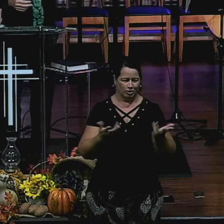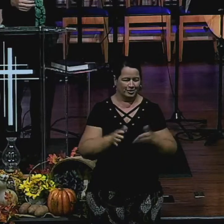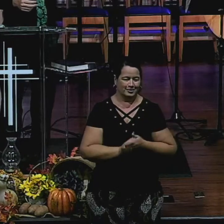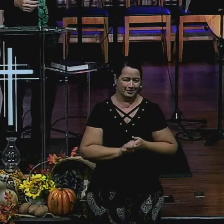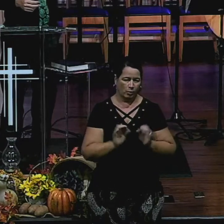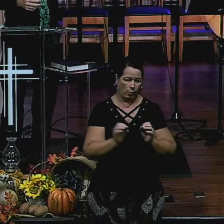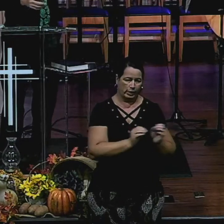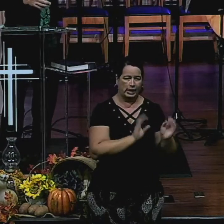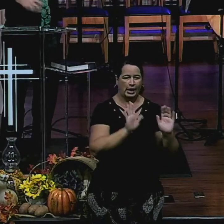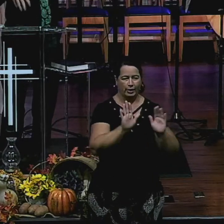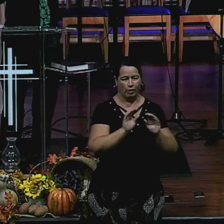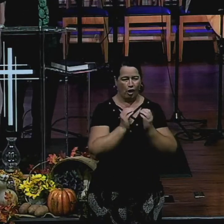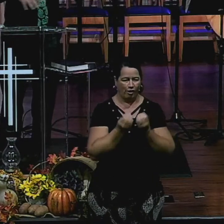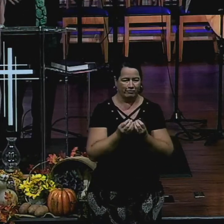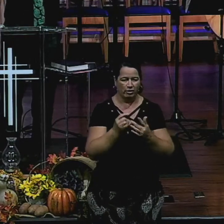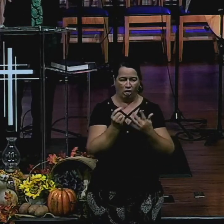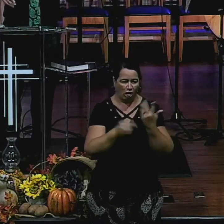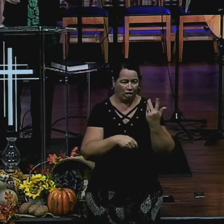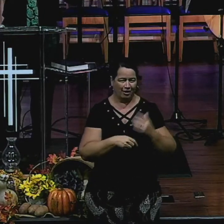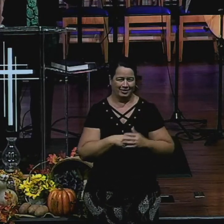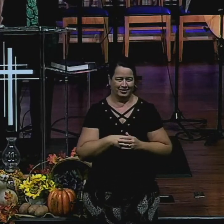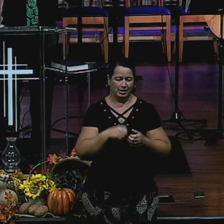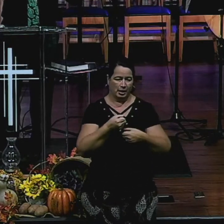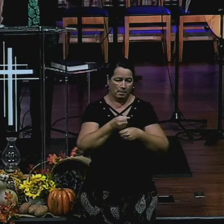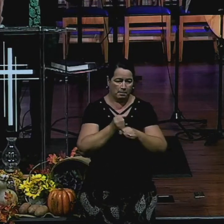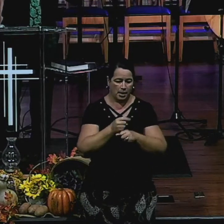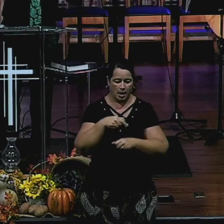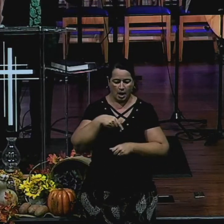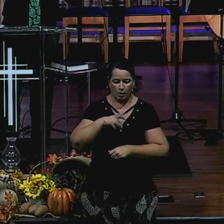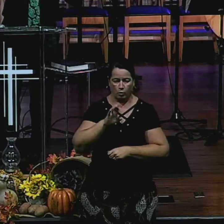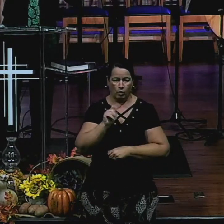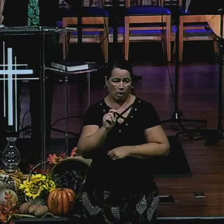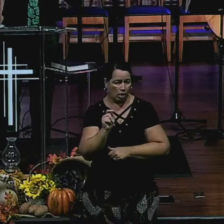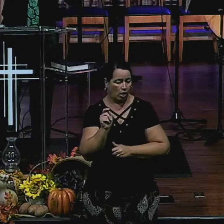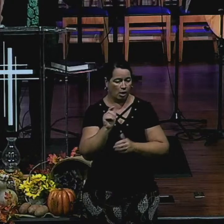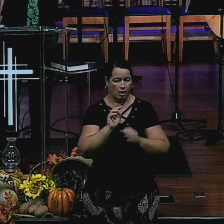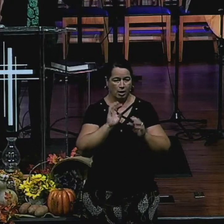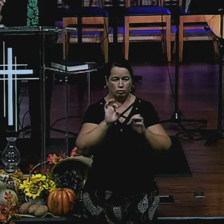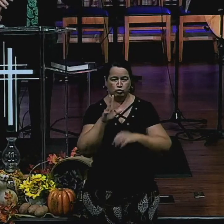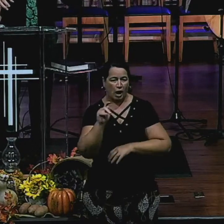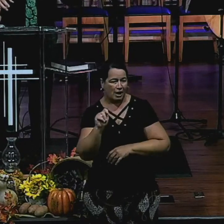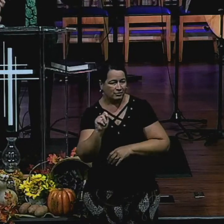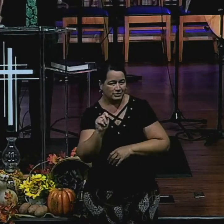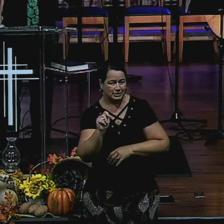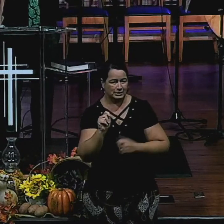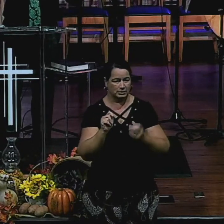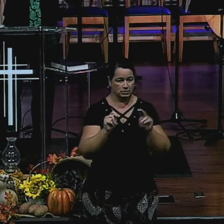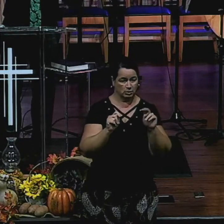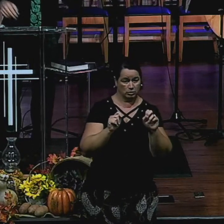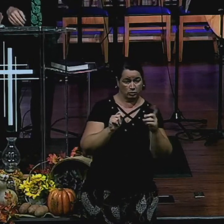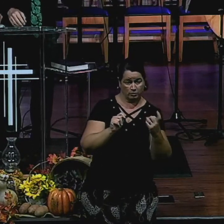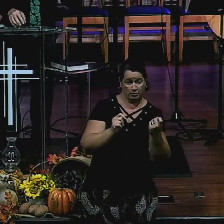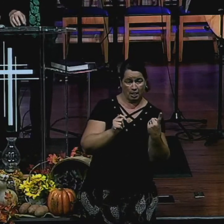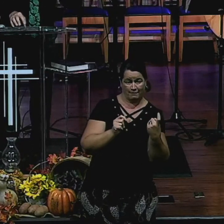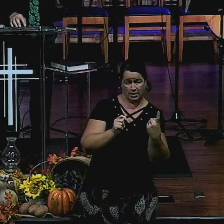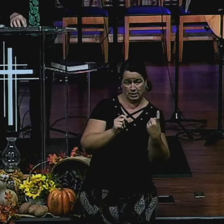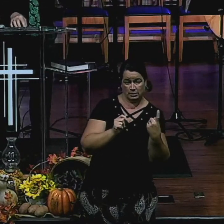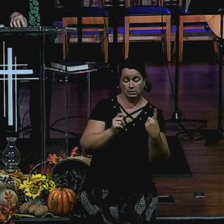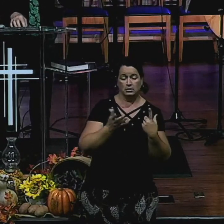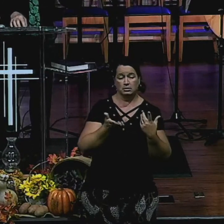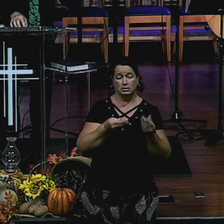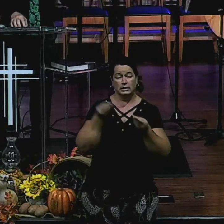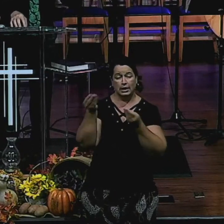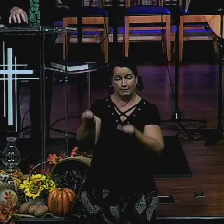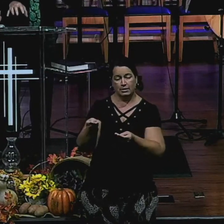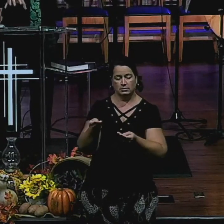your office or make quilts and things like that. Bring all that stuff in by November 11th and give that to Miss